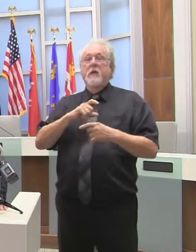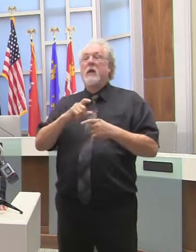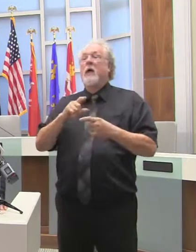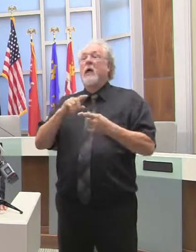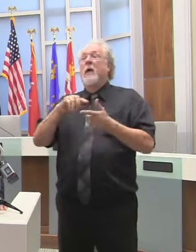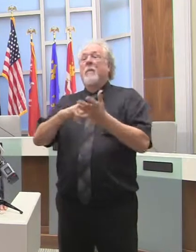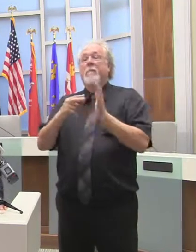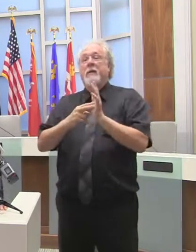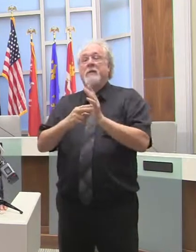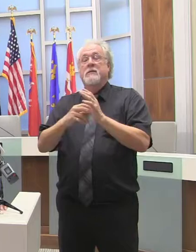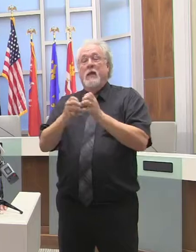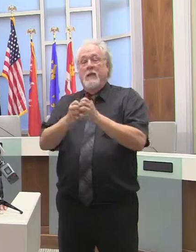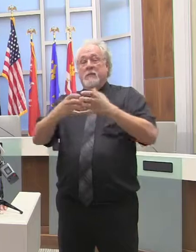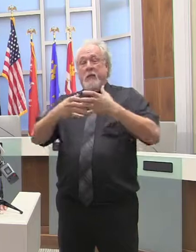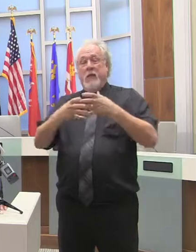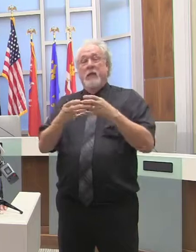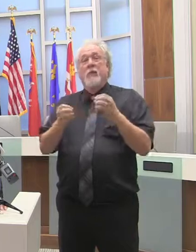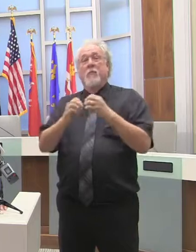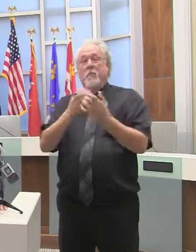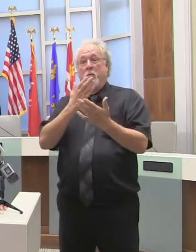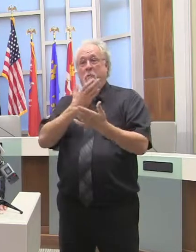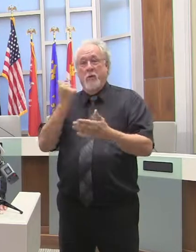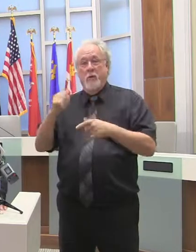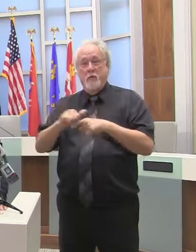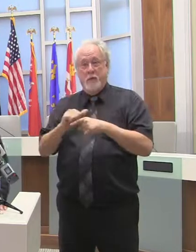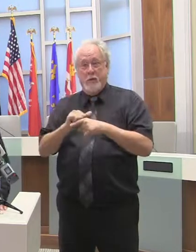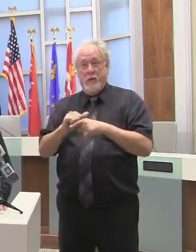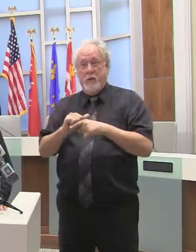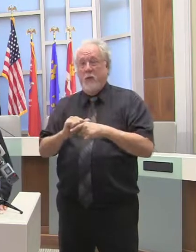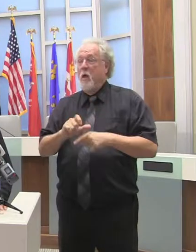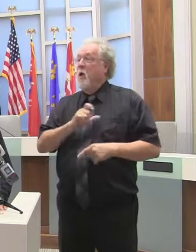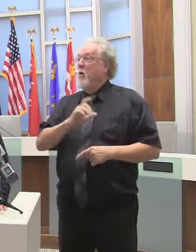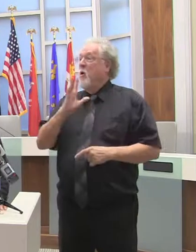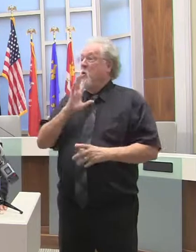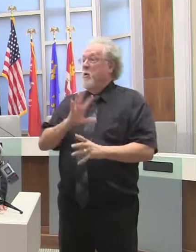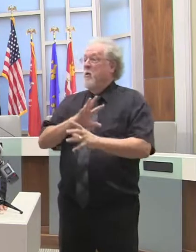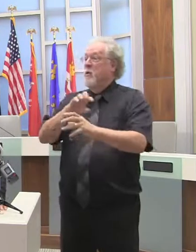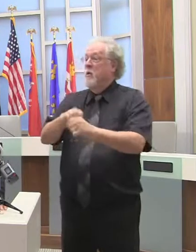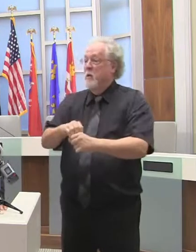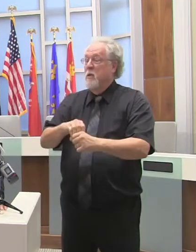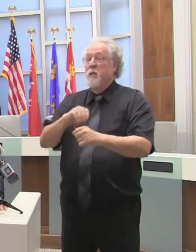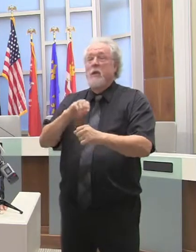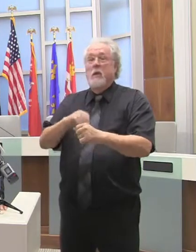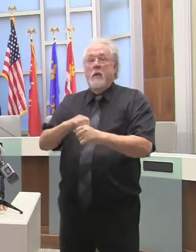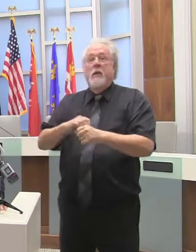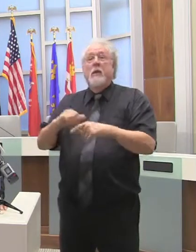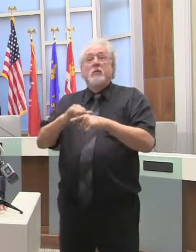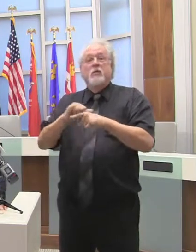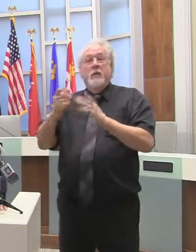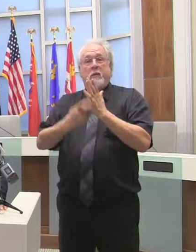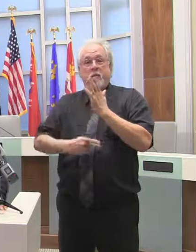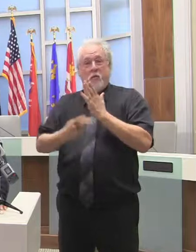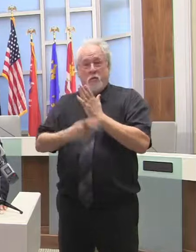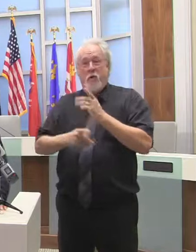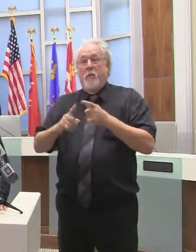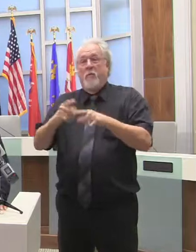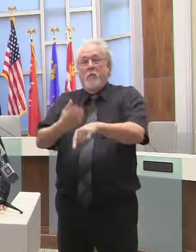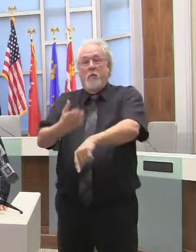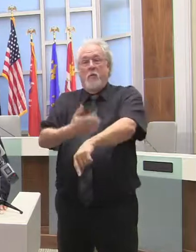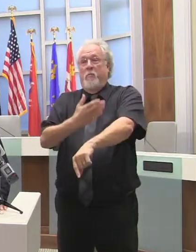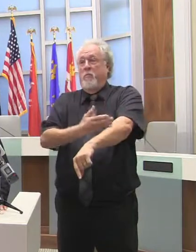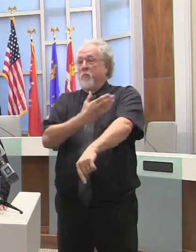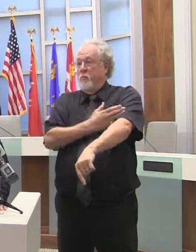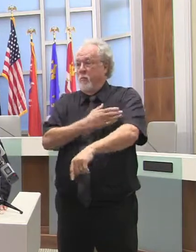more effective training. Officers will soon participate in an implicit bias training program to